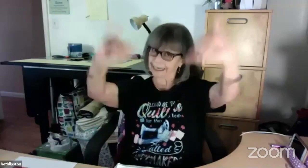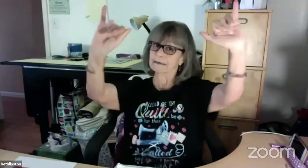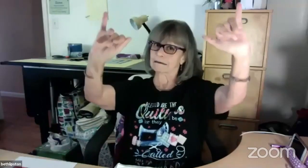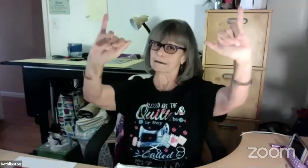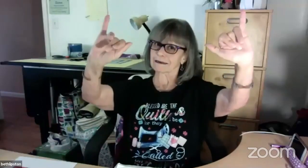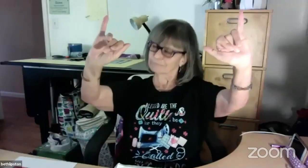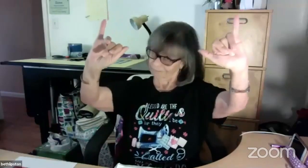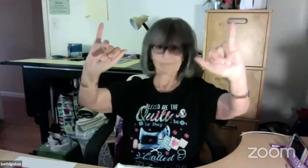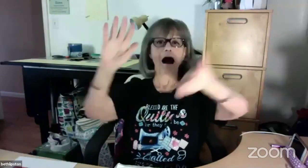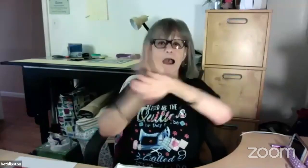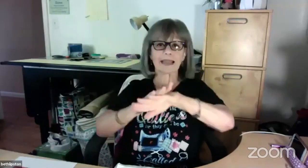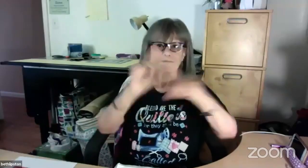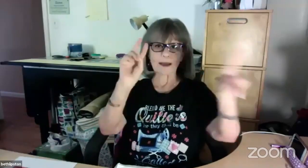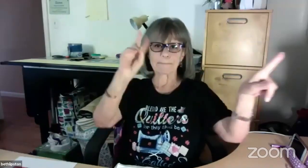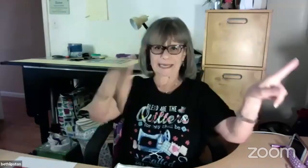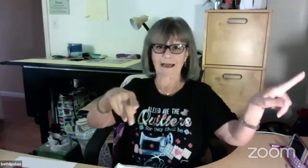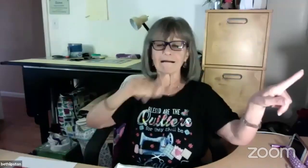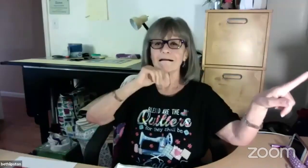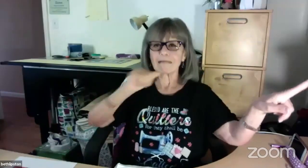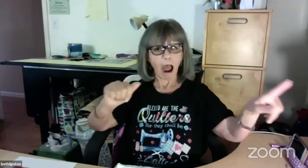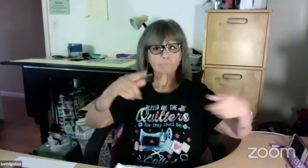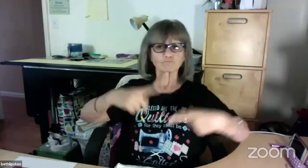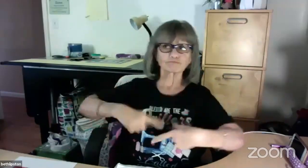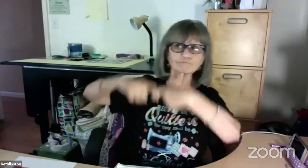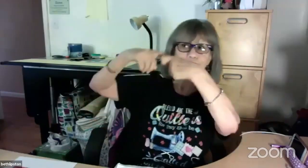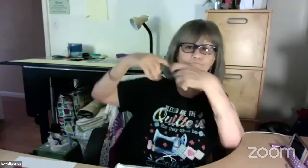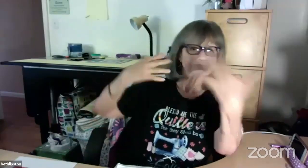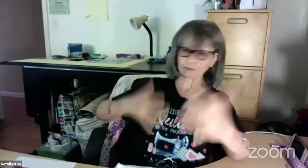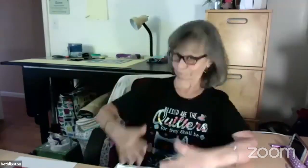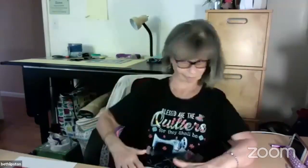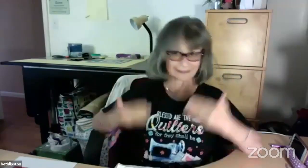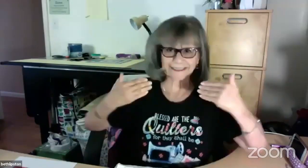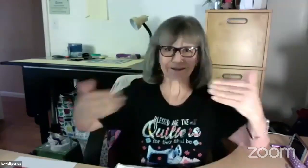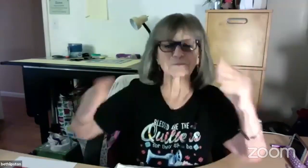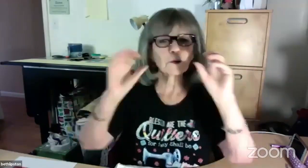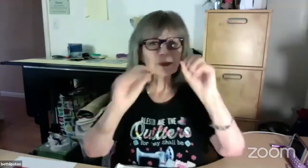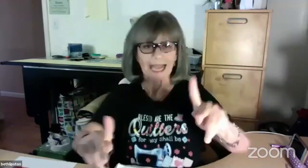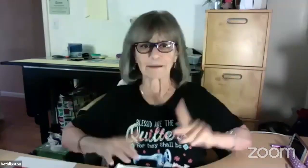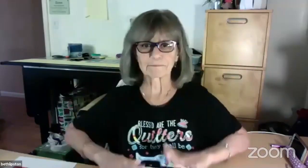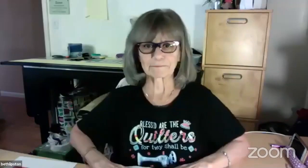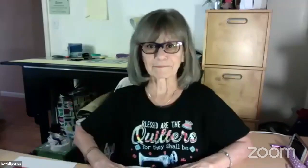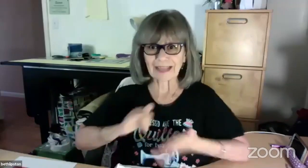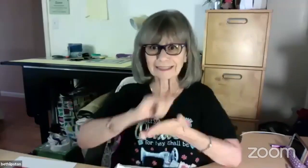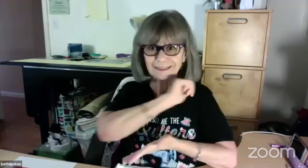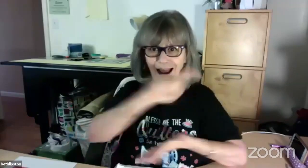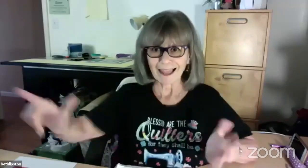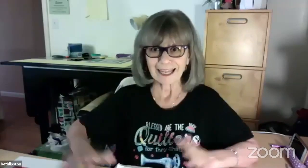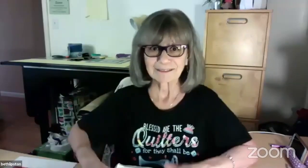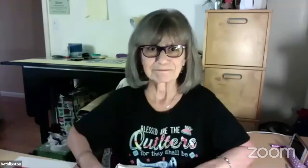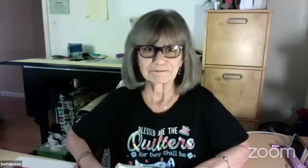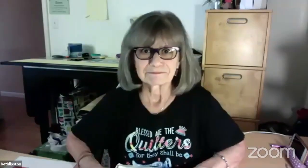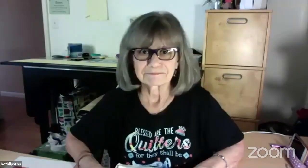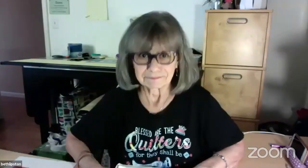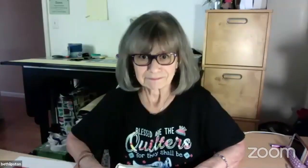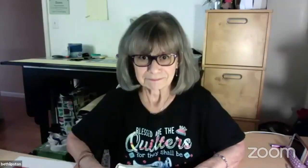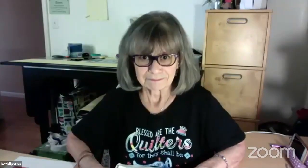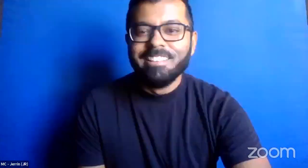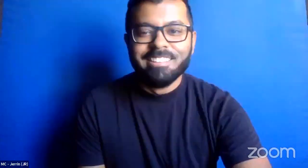you can think of with the letter A, then all the signs you can think of with the letter B, and so on and so forth. So it's allowed us to continue